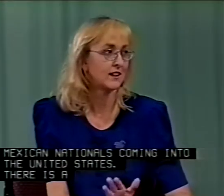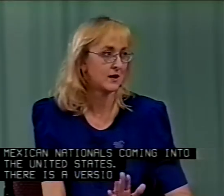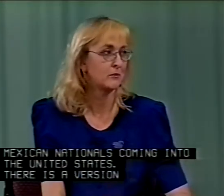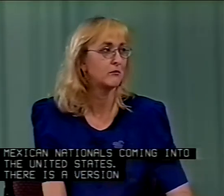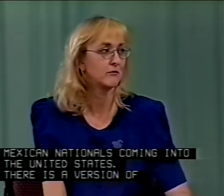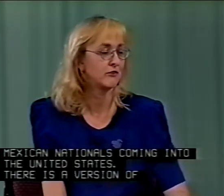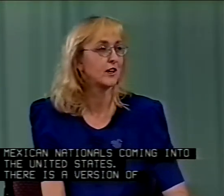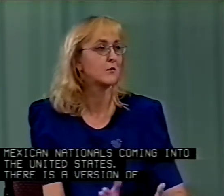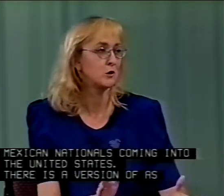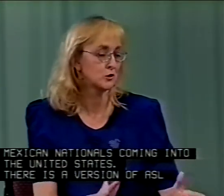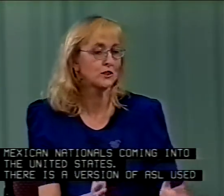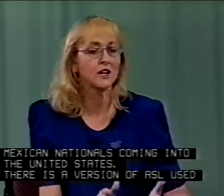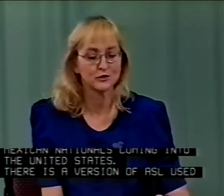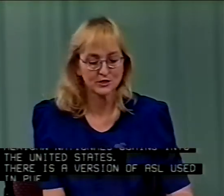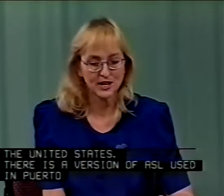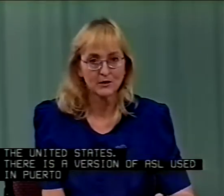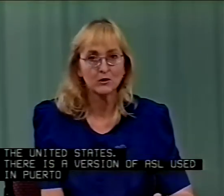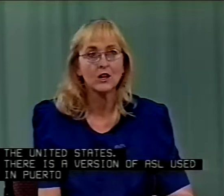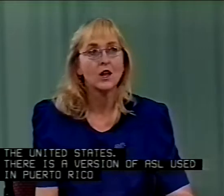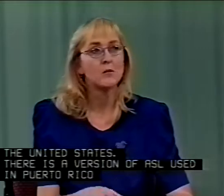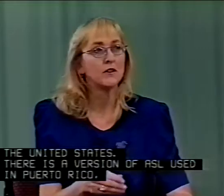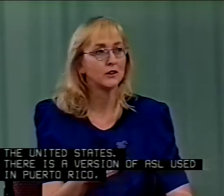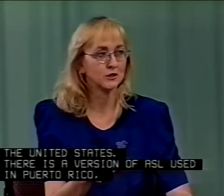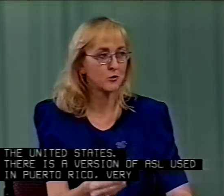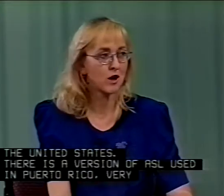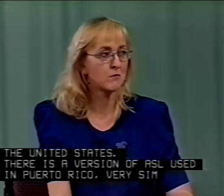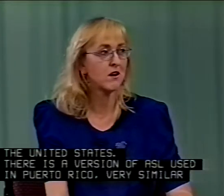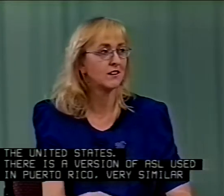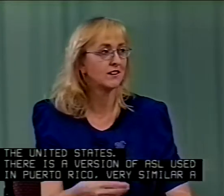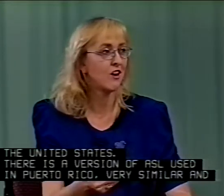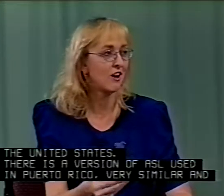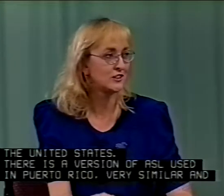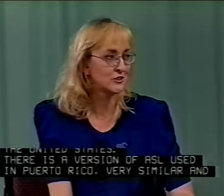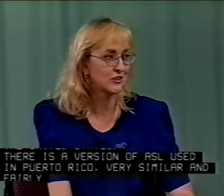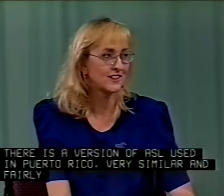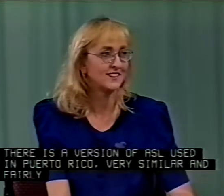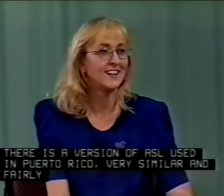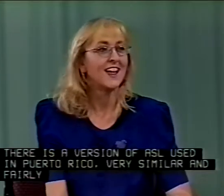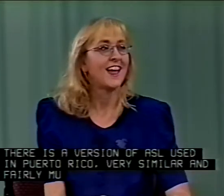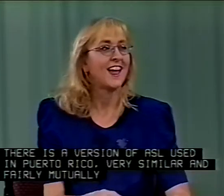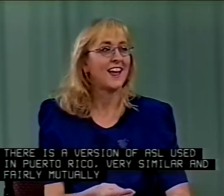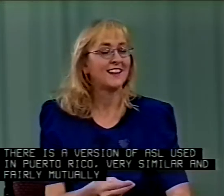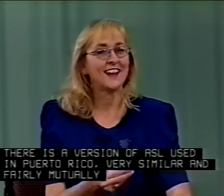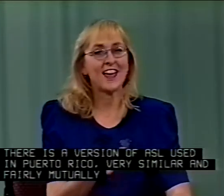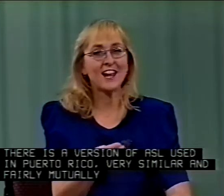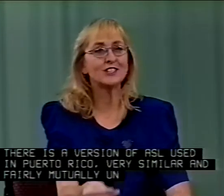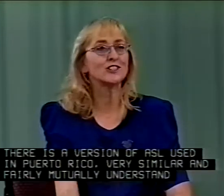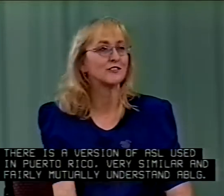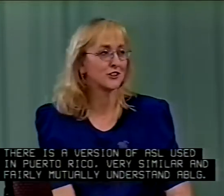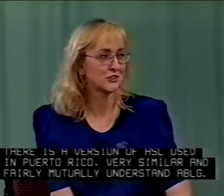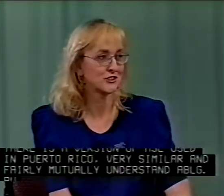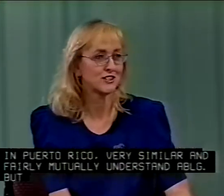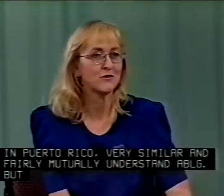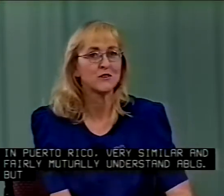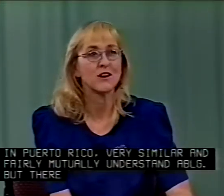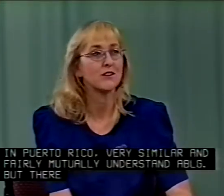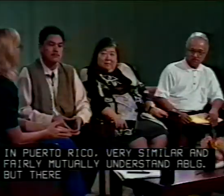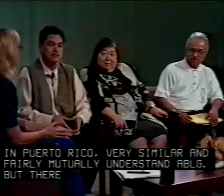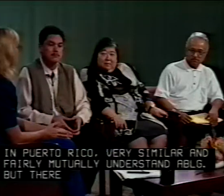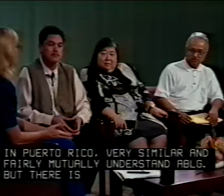and fairly mutually understandable, but there is Guatemalan, Honduran, and Haitian versions of sign language